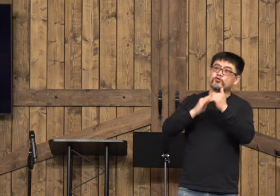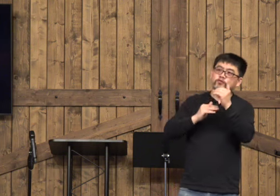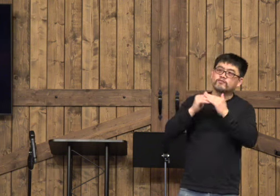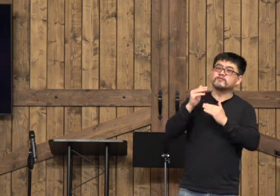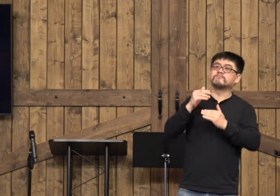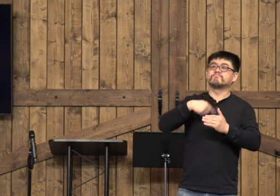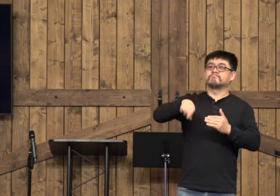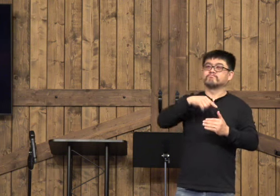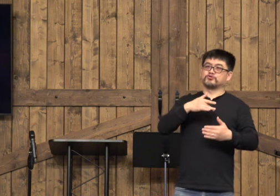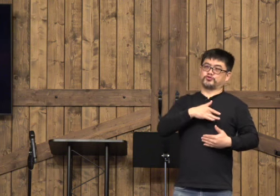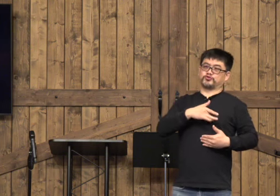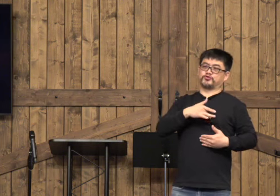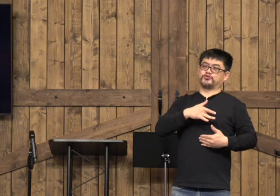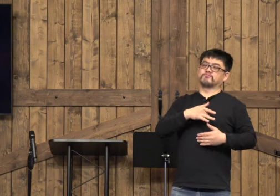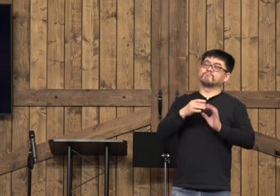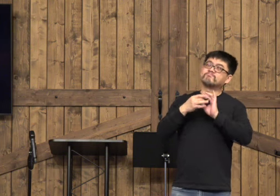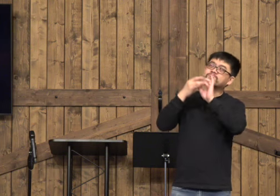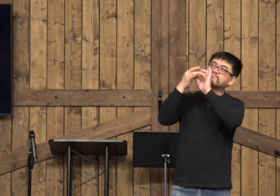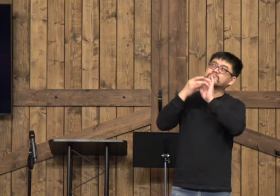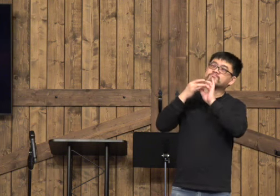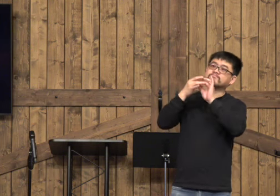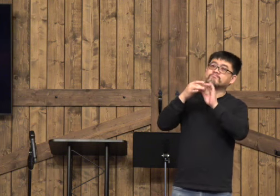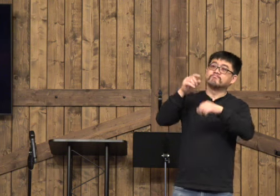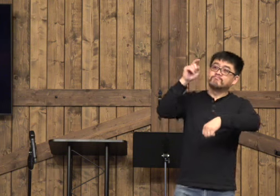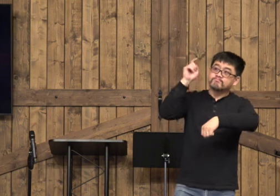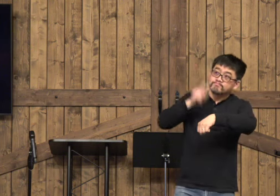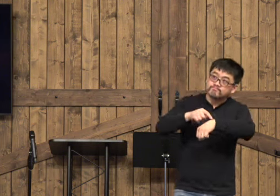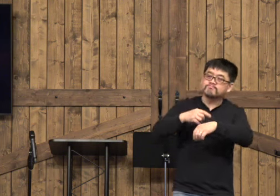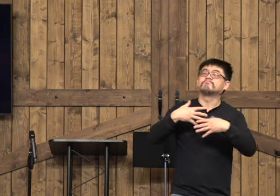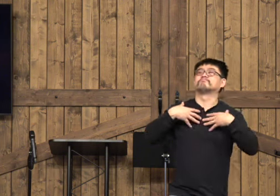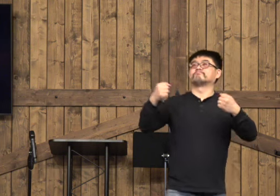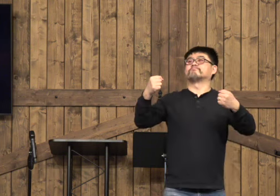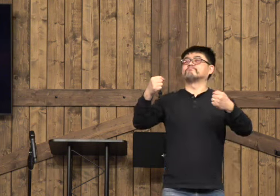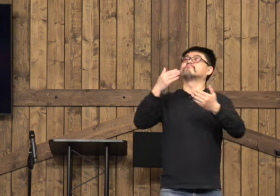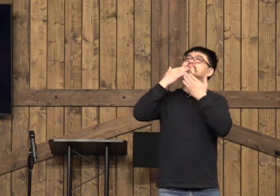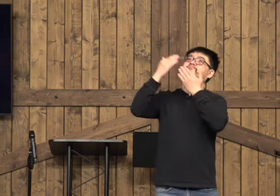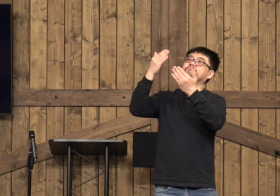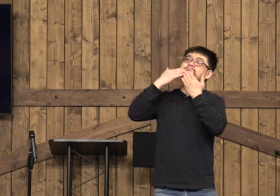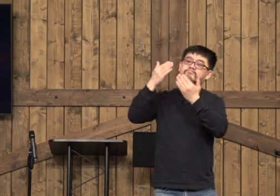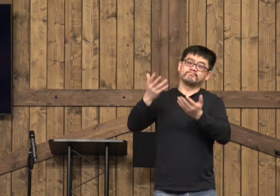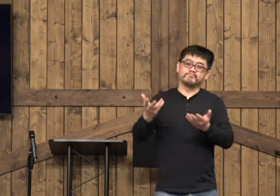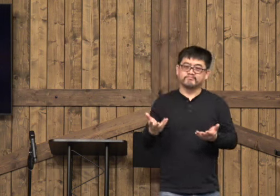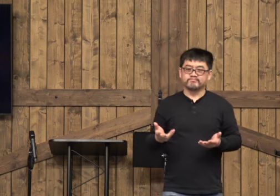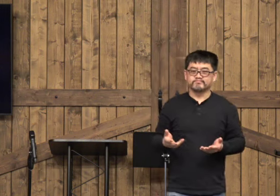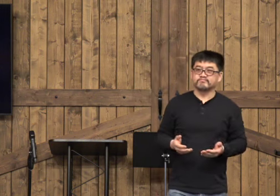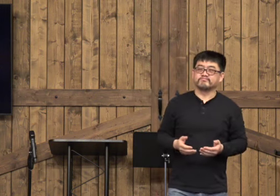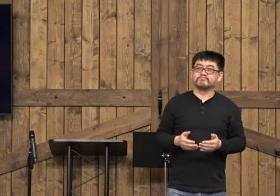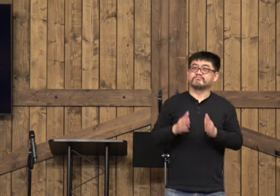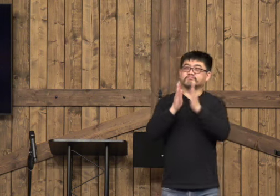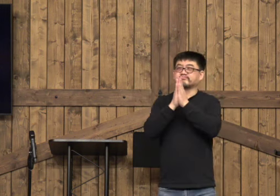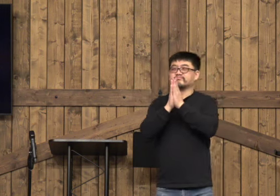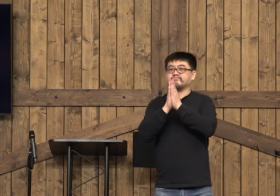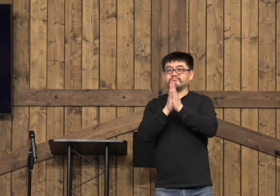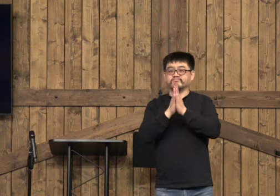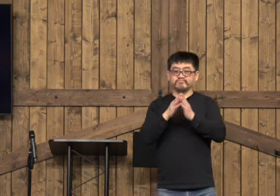that's His plan if can comfort hearts if can reconcile hearts to Him and if He can give Him praise